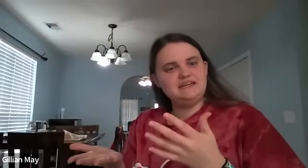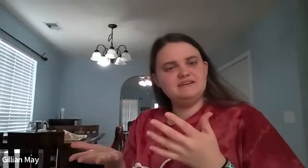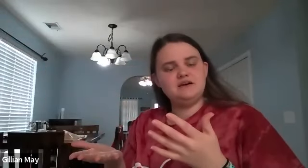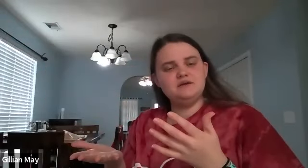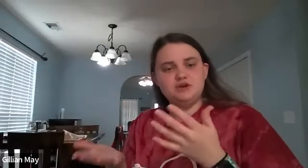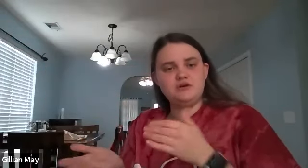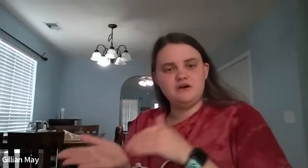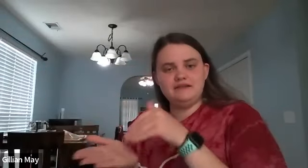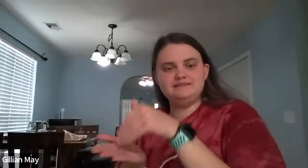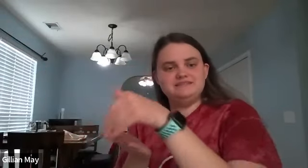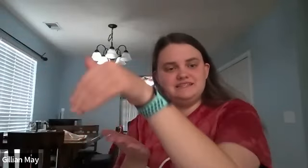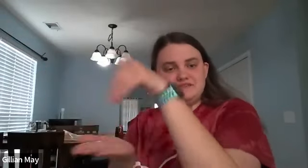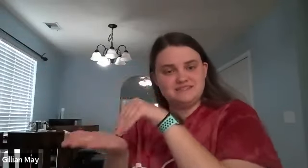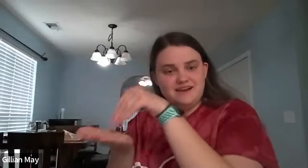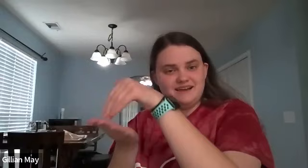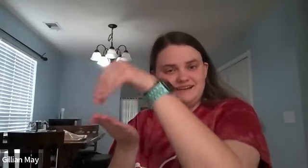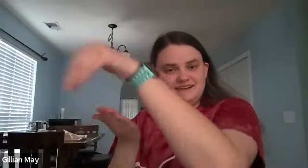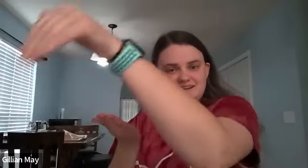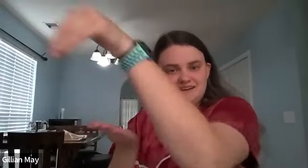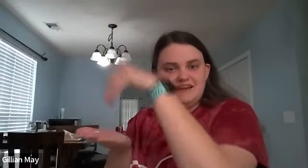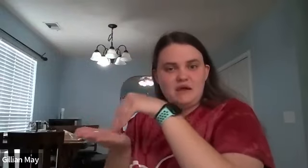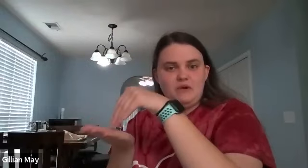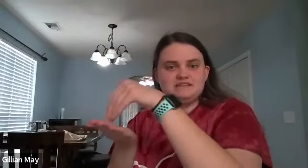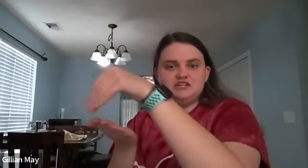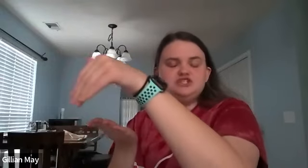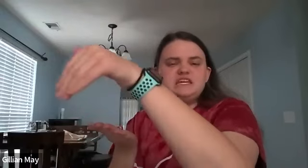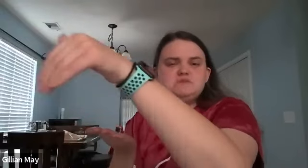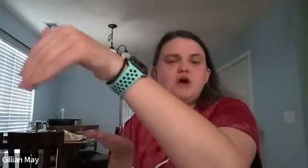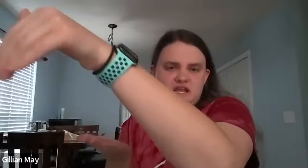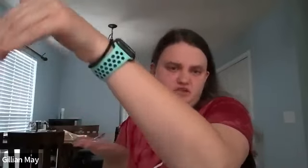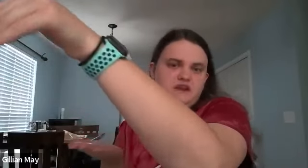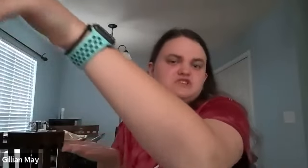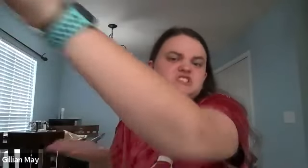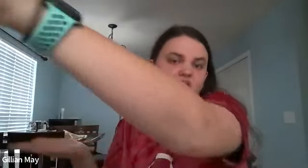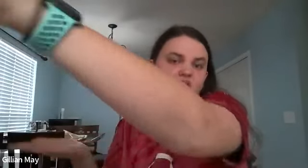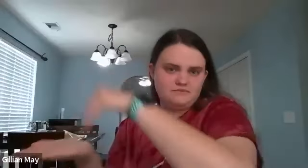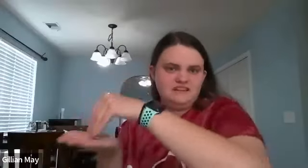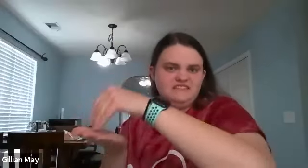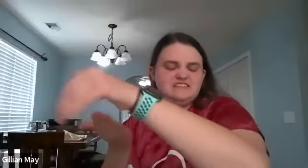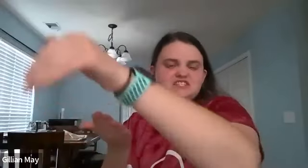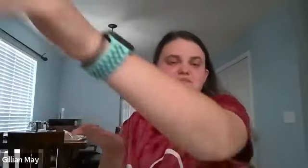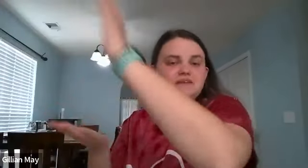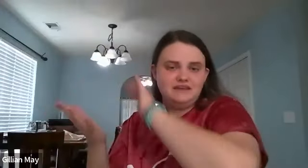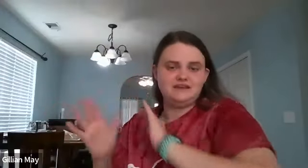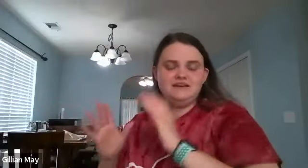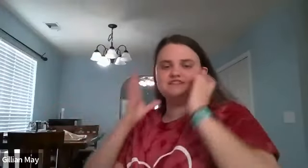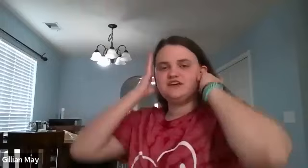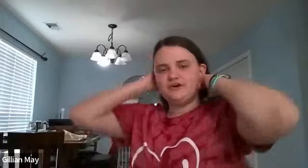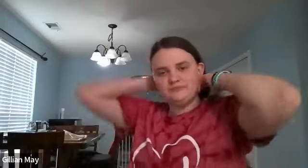funny joke on like tease on the sign, where it's like, you just keep going. You've never stopped, like just a million. And so